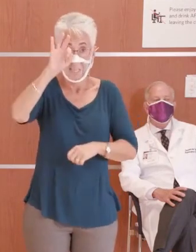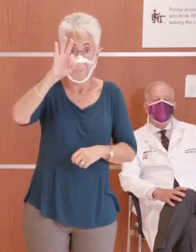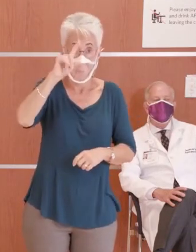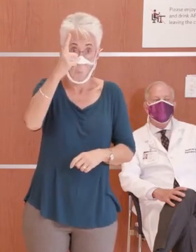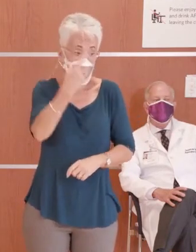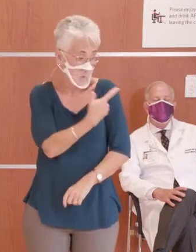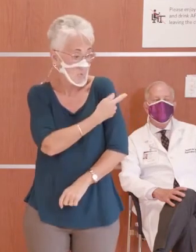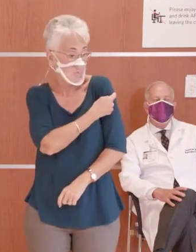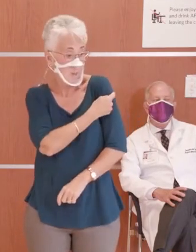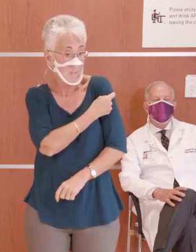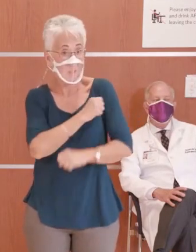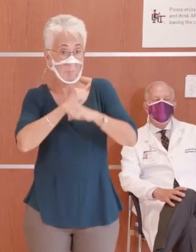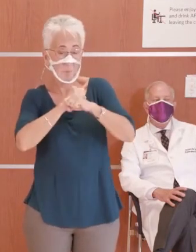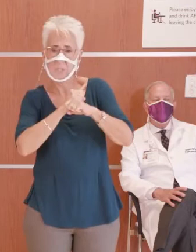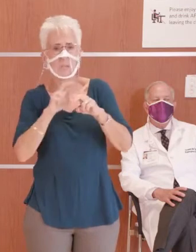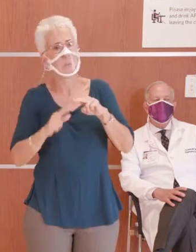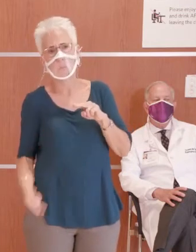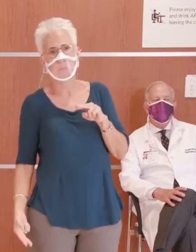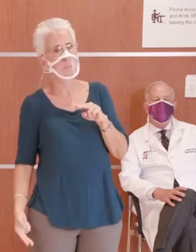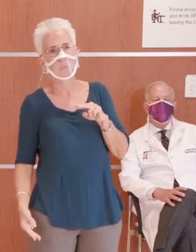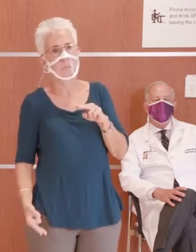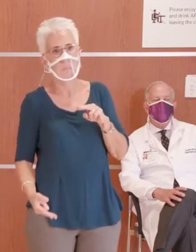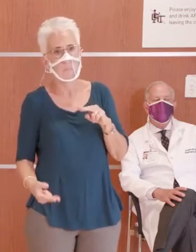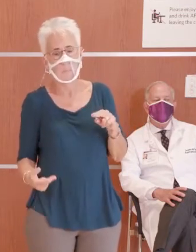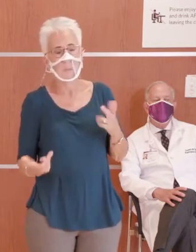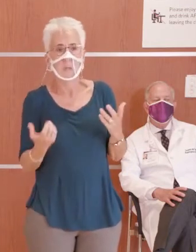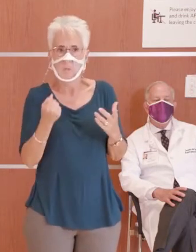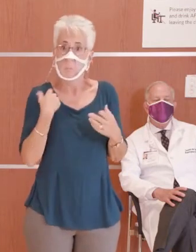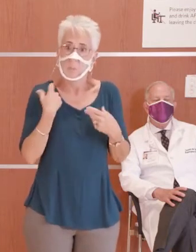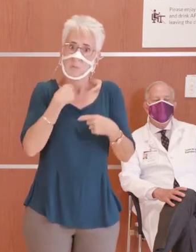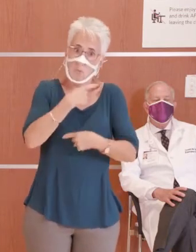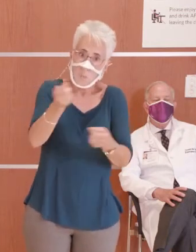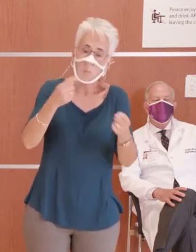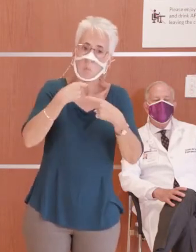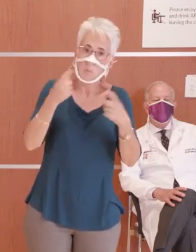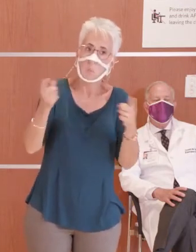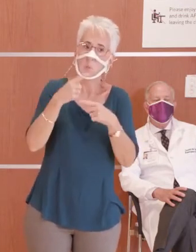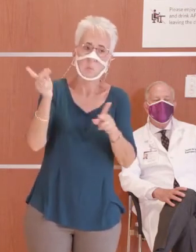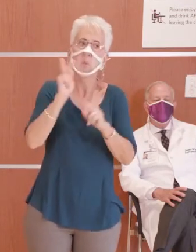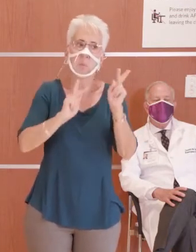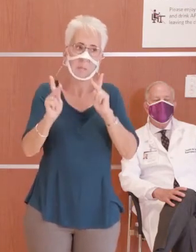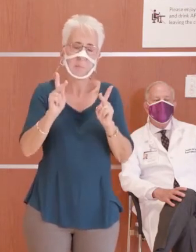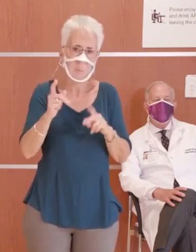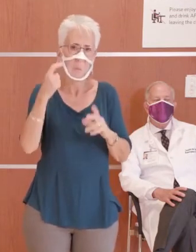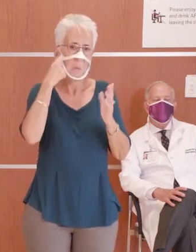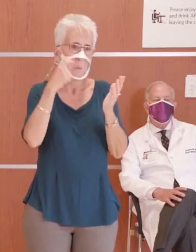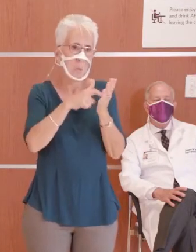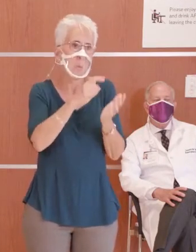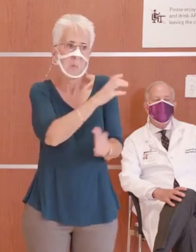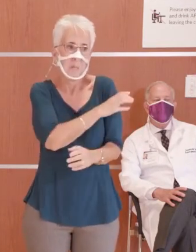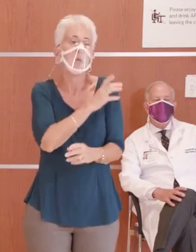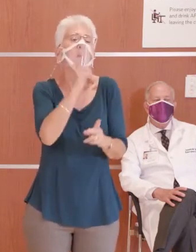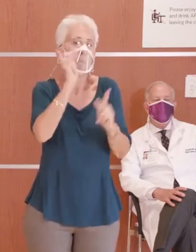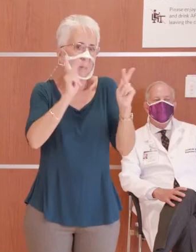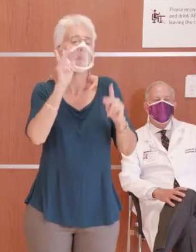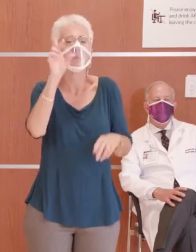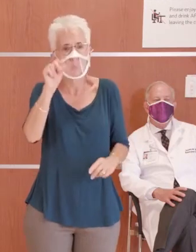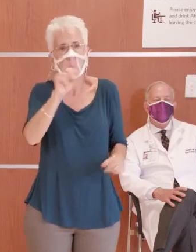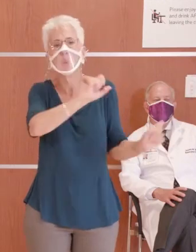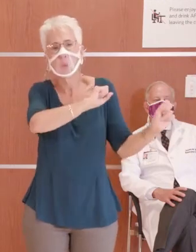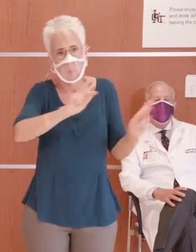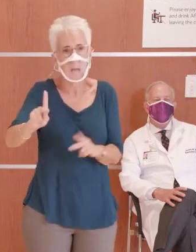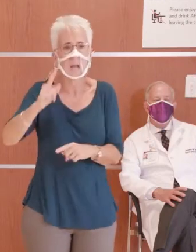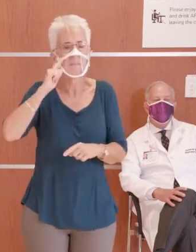if you've only had one dose. So we've had that message out there, and we have seen that our clinics are reporting people are coming back for their